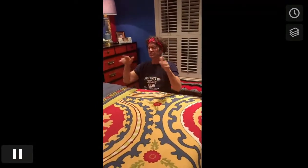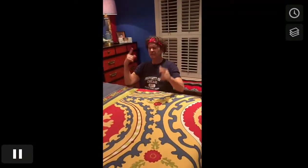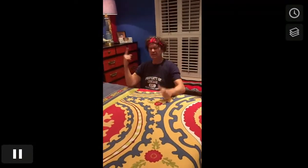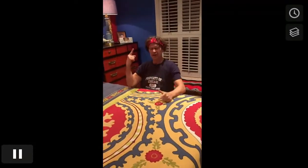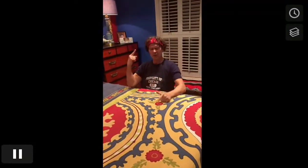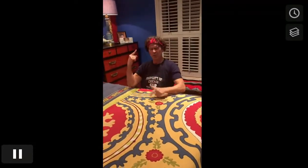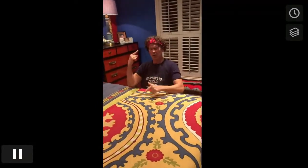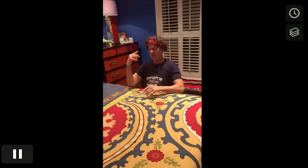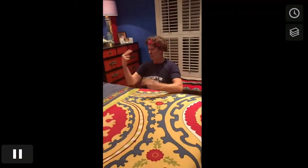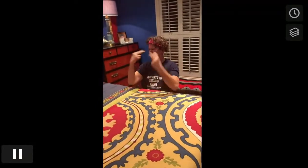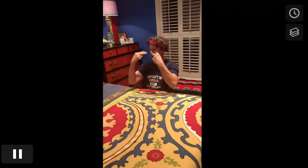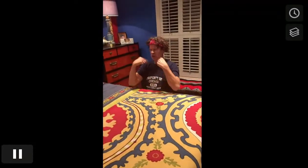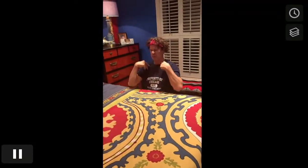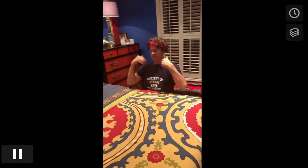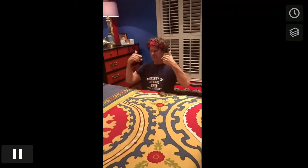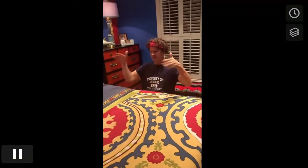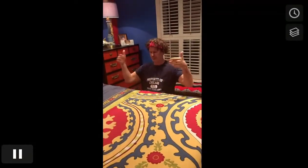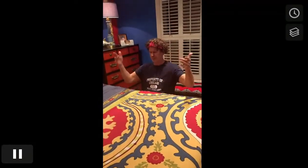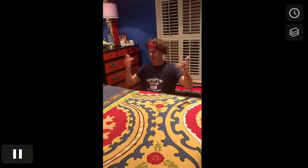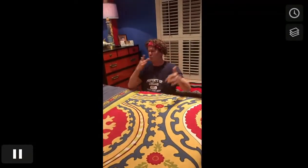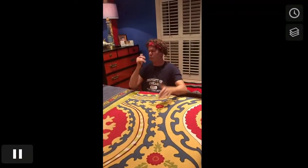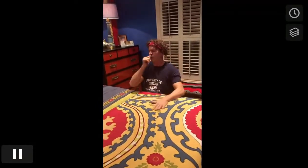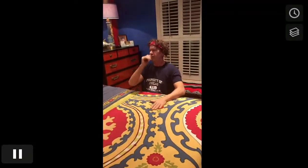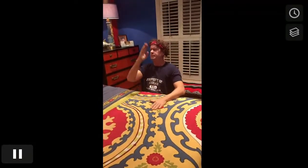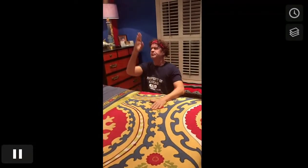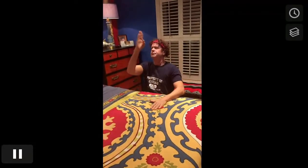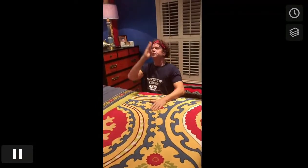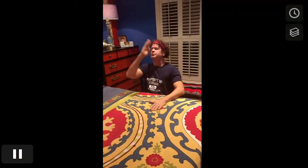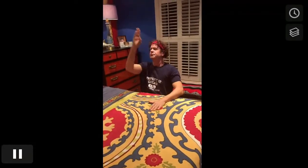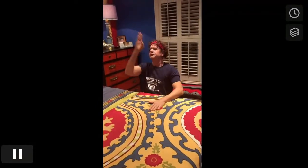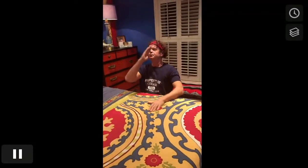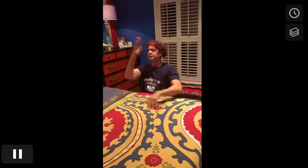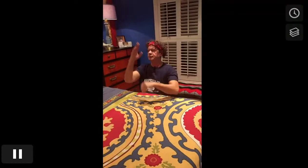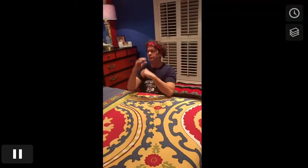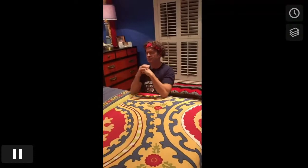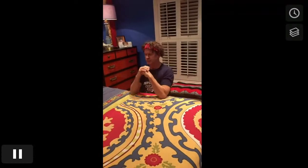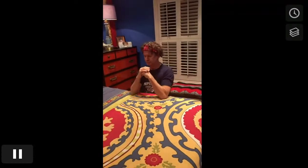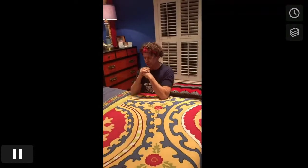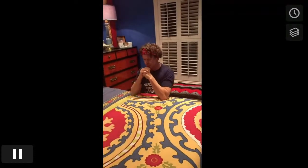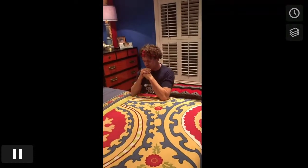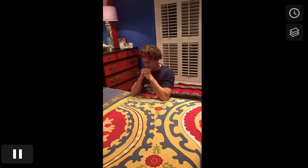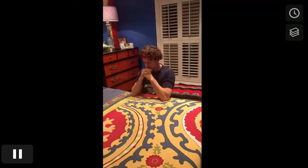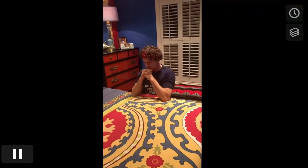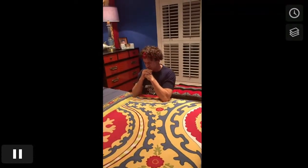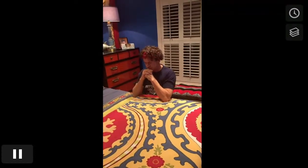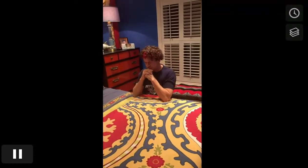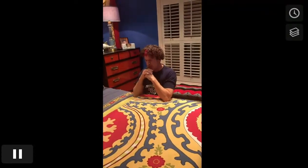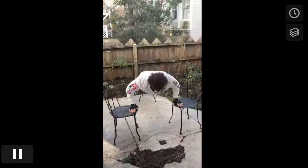God help me. Whoosh someone away. I feel I'm being watched. This is a private conversation.